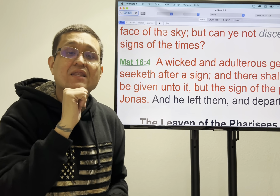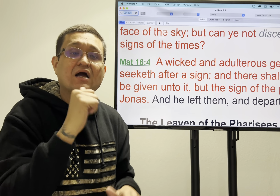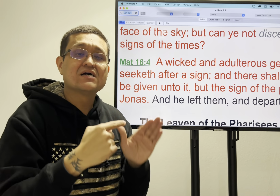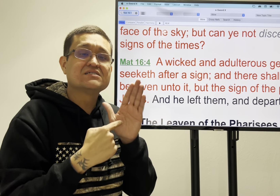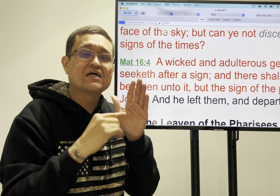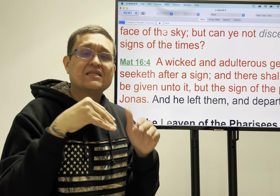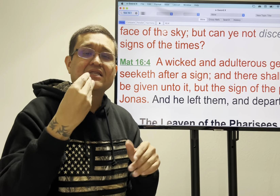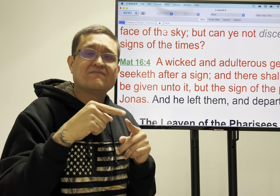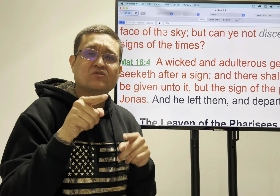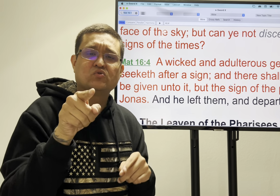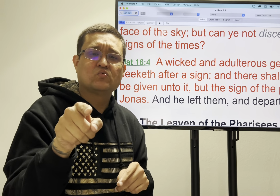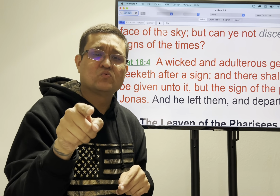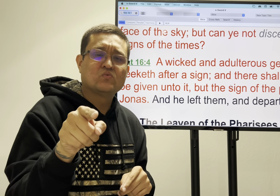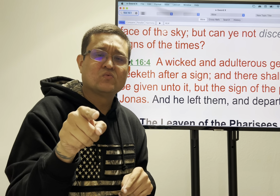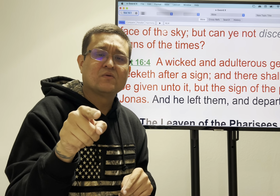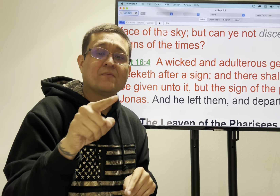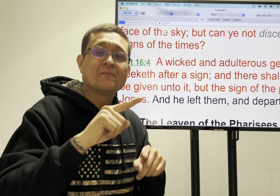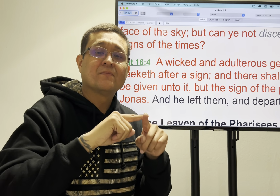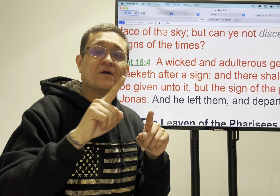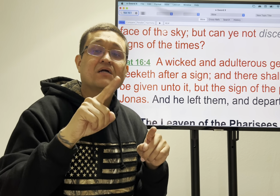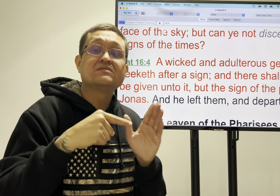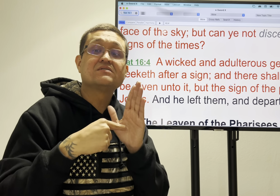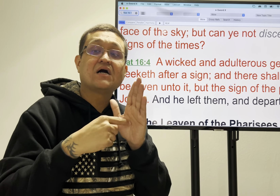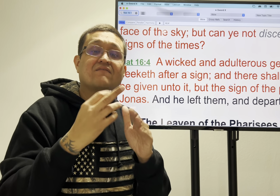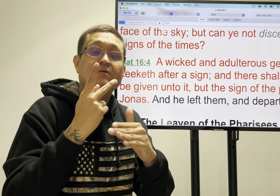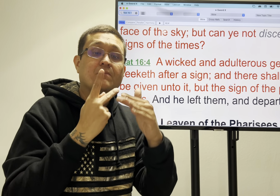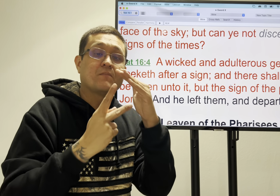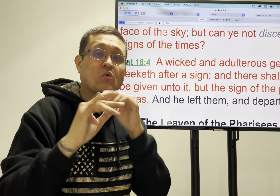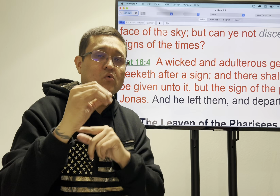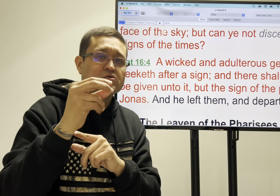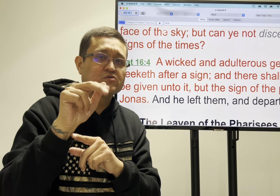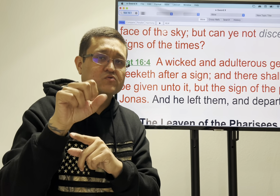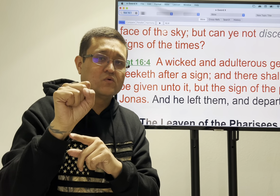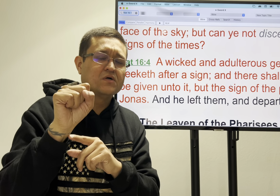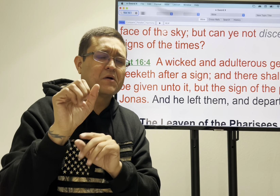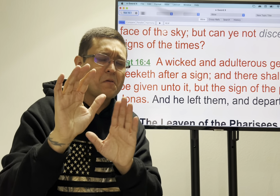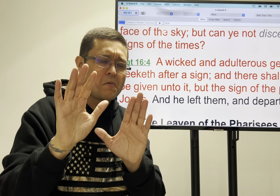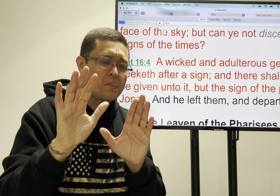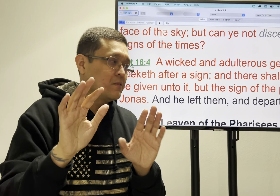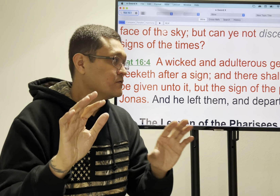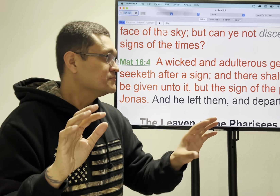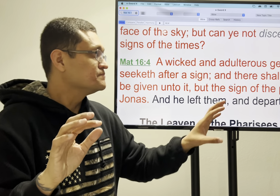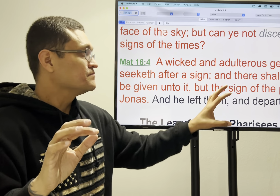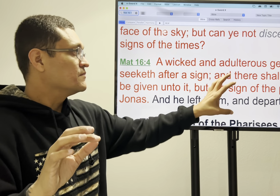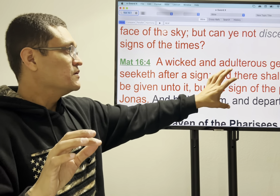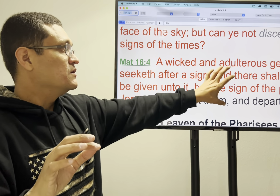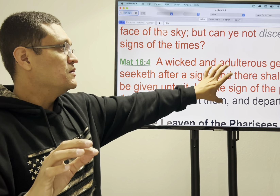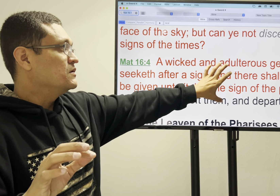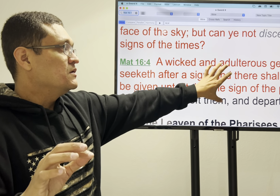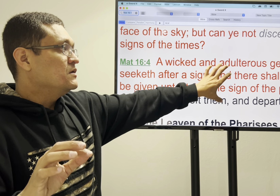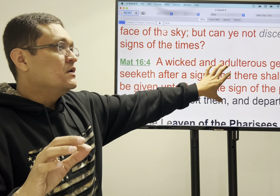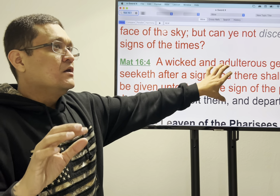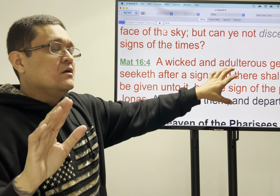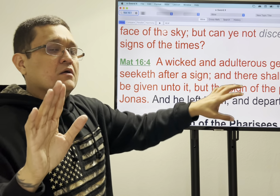And it says, and there shall no sign be given unto it, but the prophet